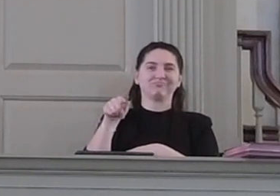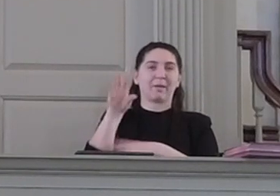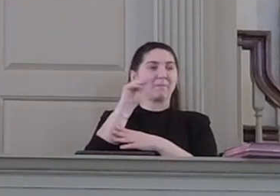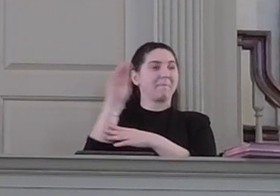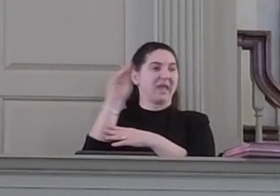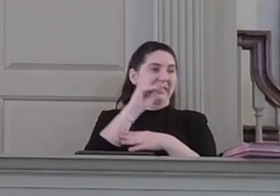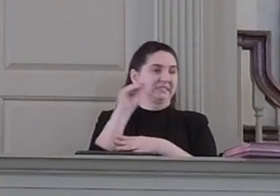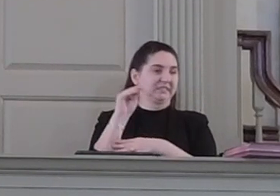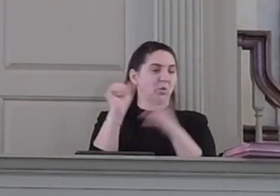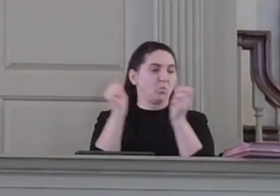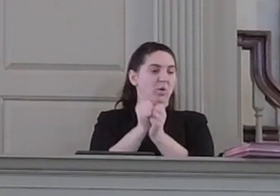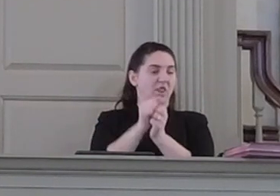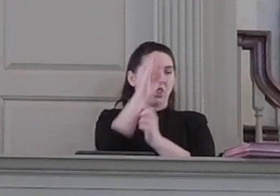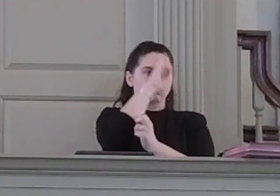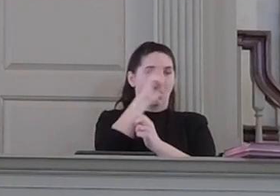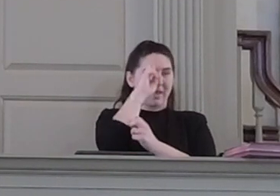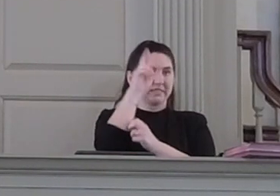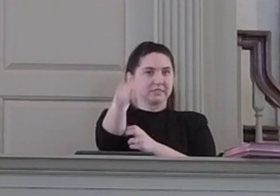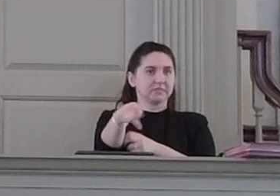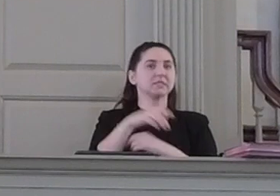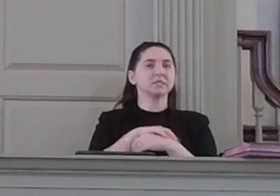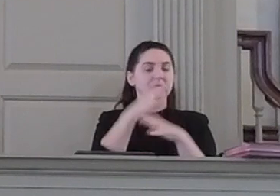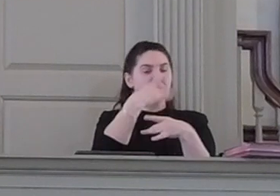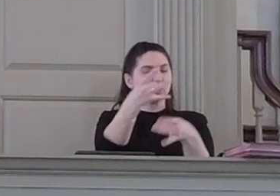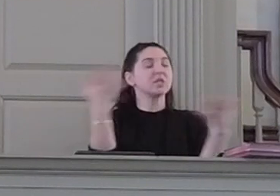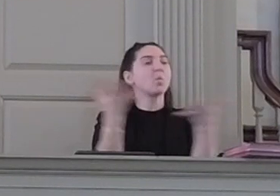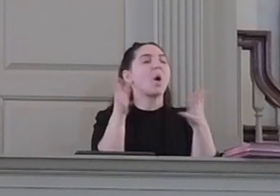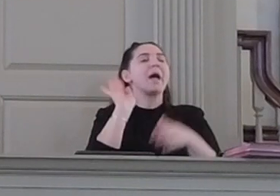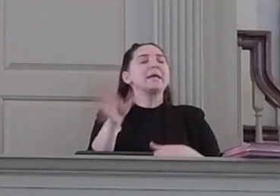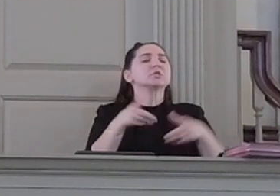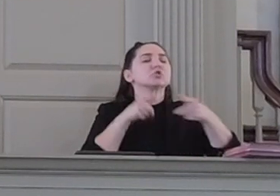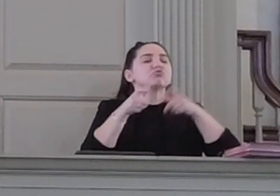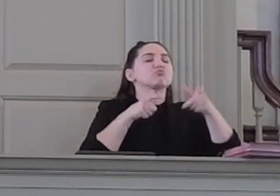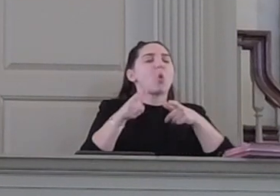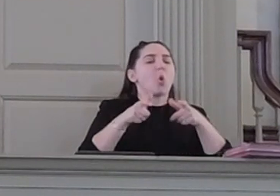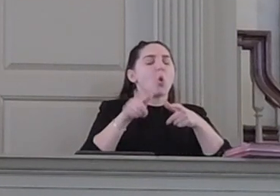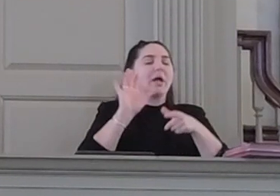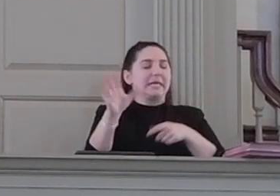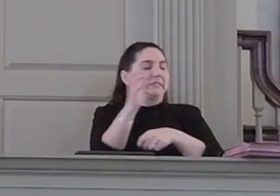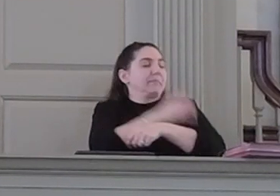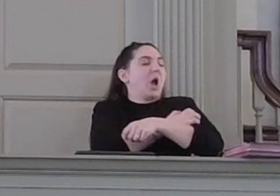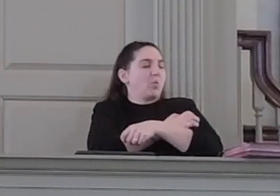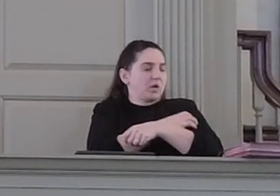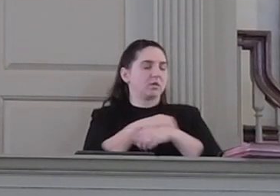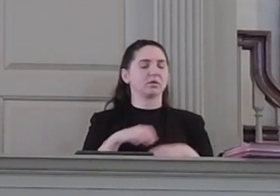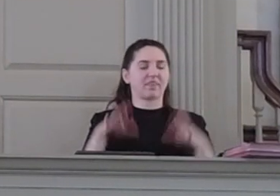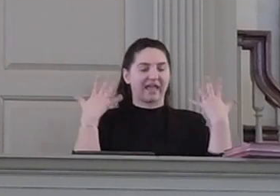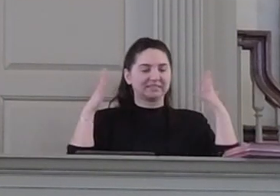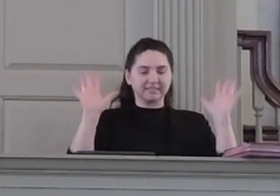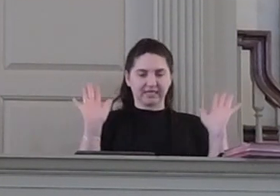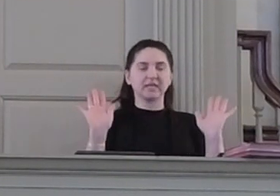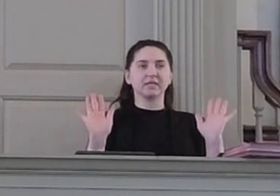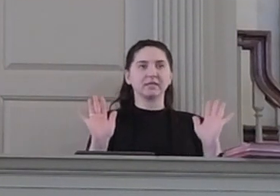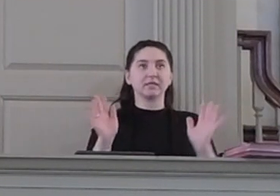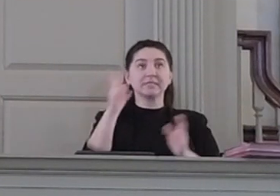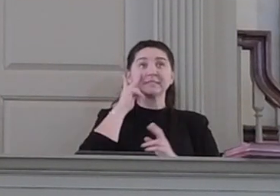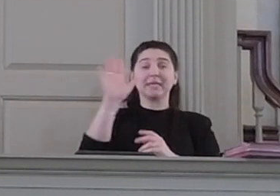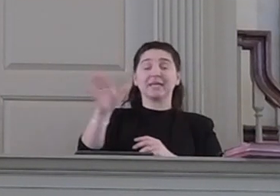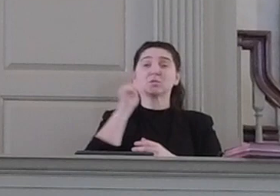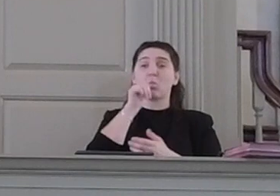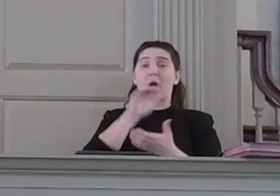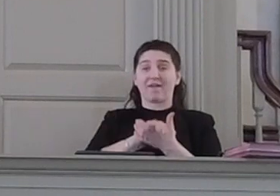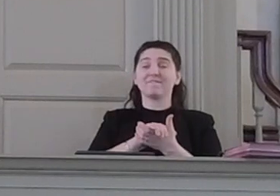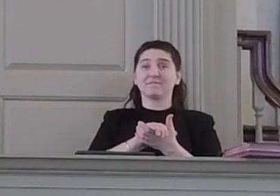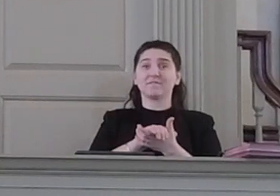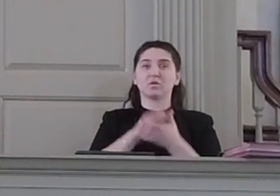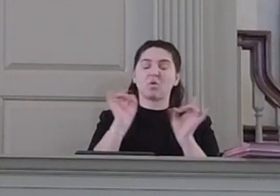the Romans. Again, he's only interested in what he can do to keep himself in good graces. And there's his wife,